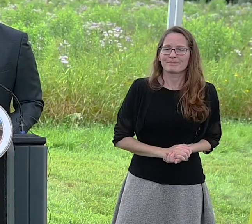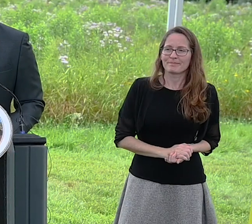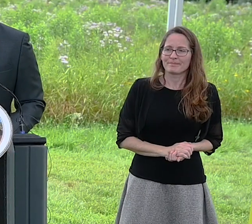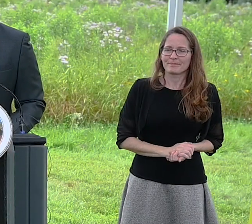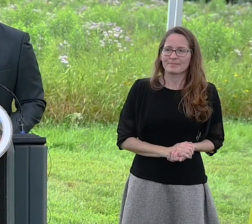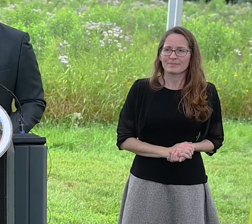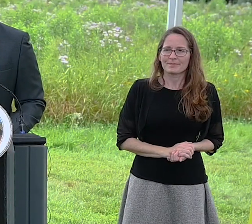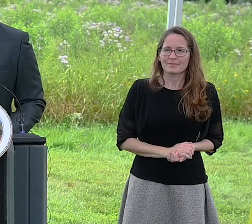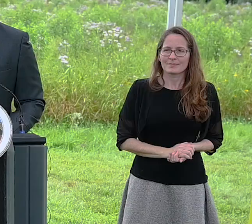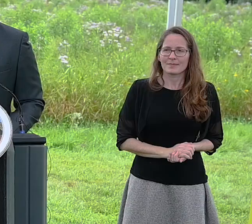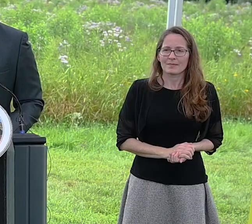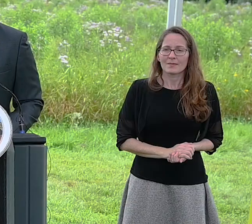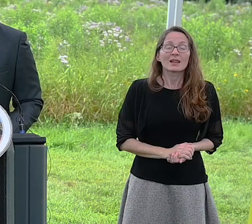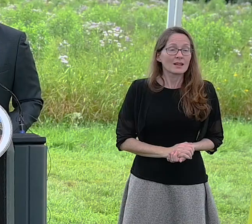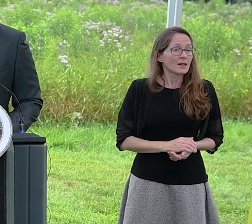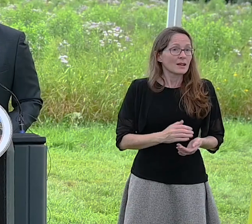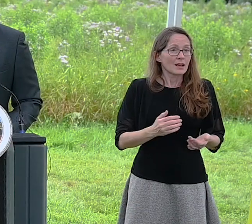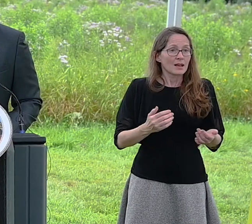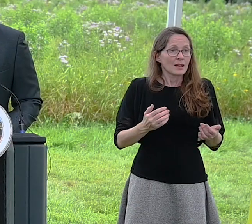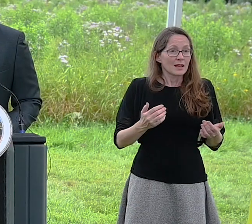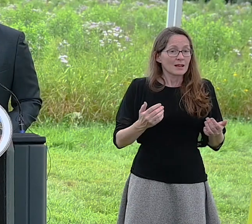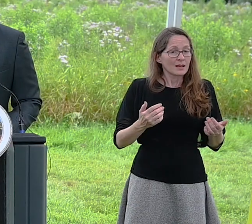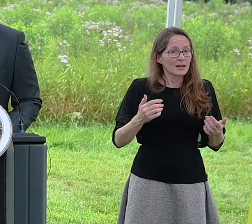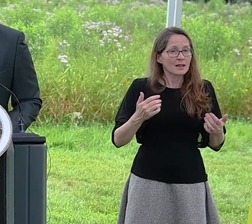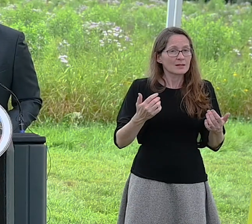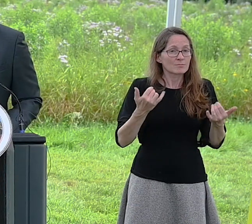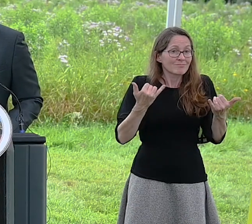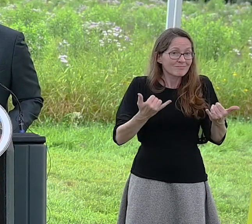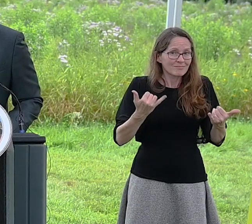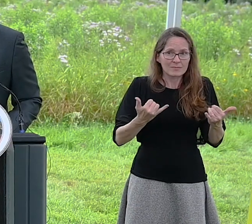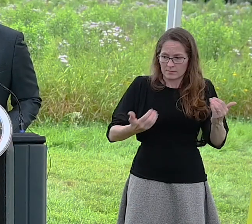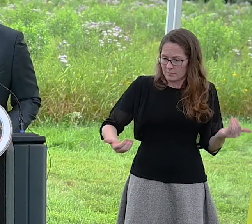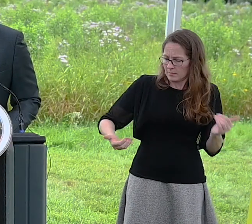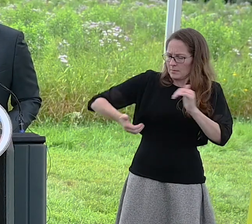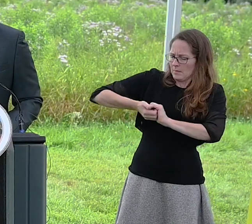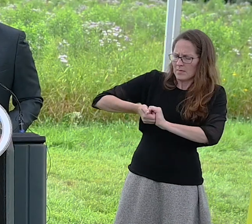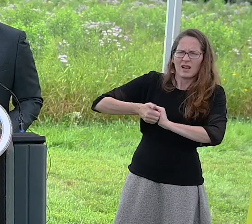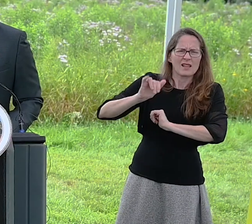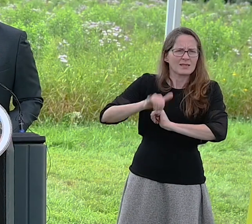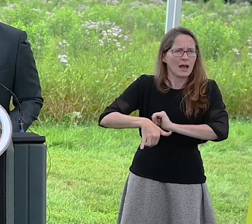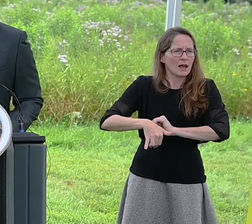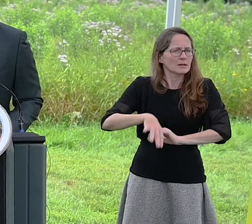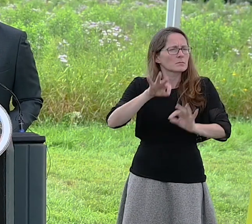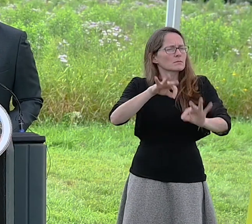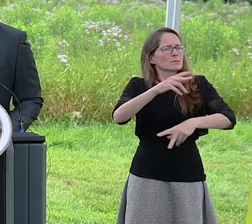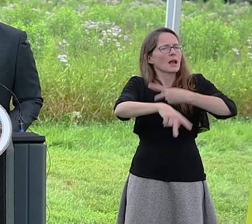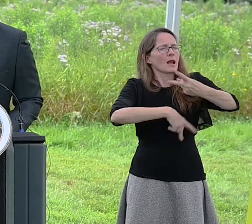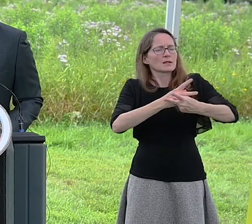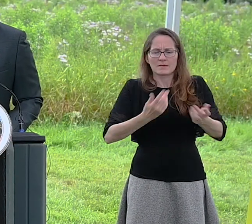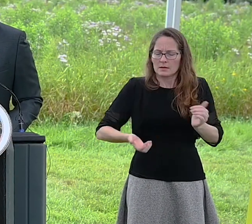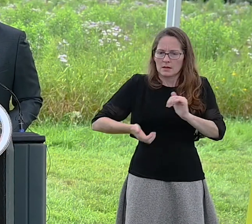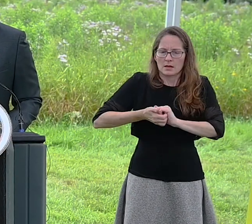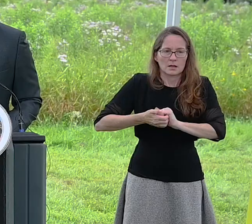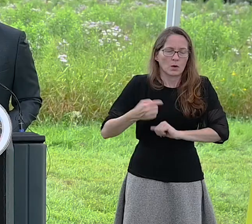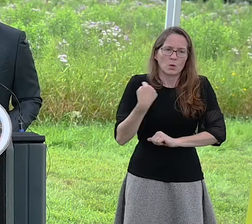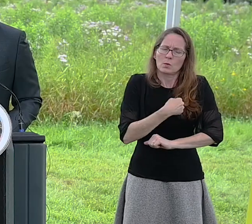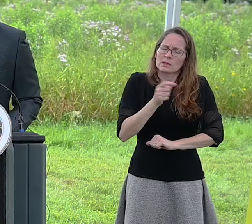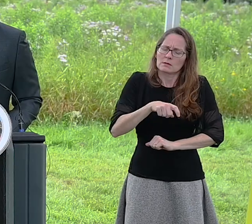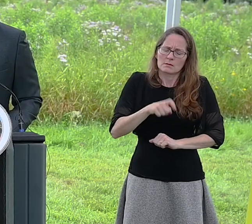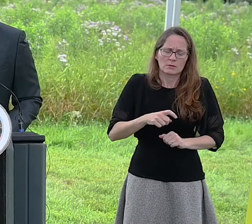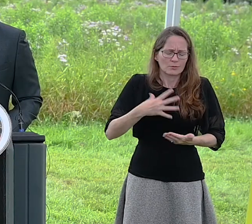This impactful partnership is a model of the type of local institutional collaboration that is needed now more than